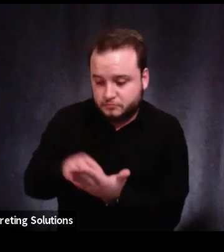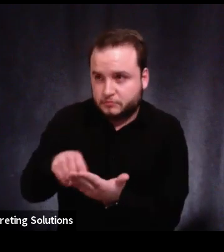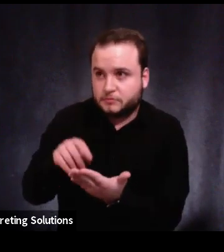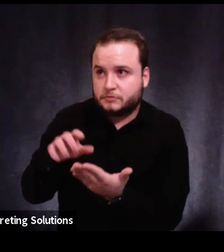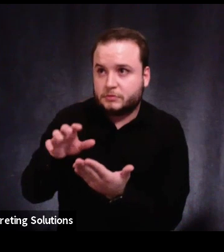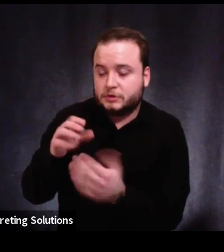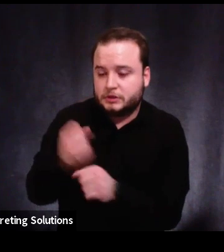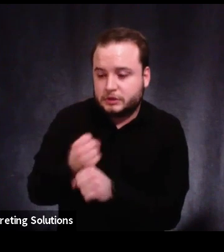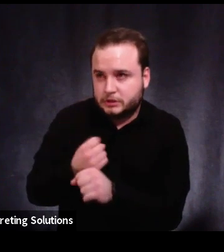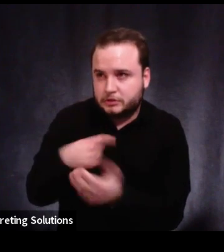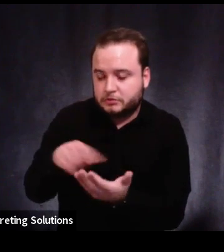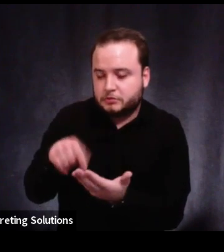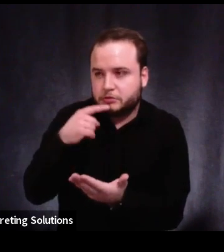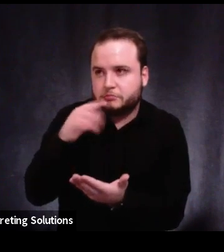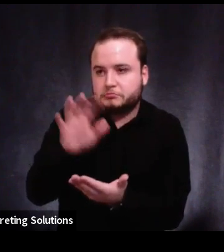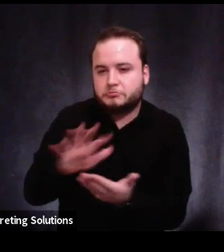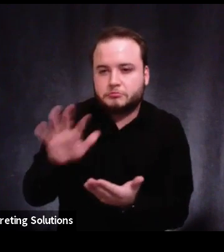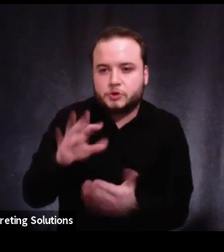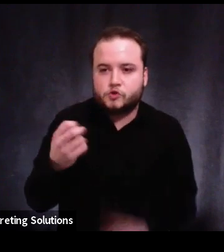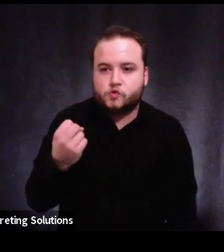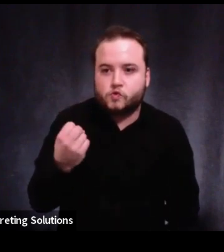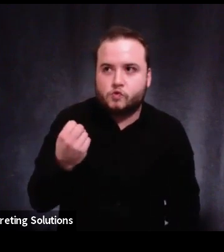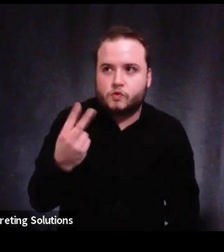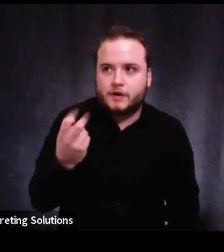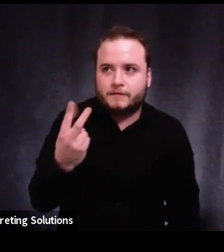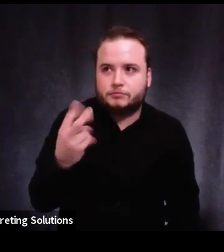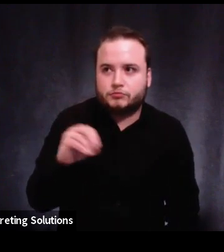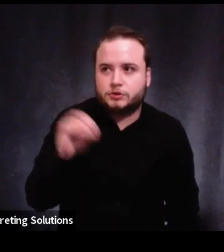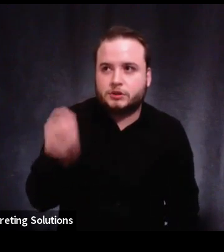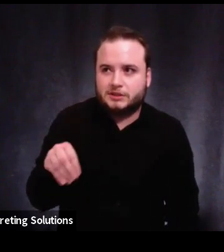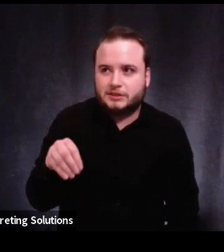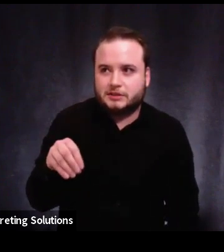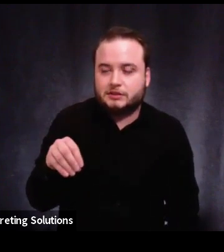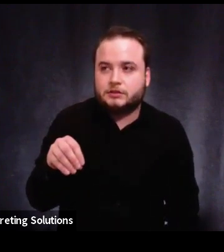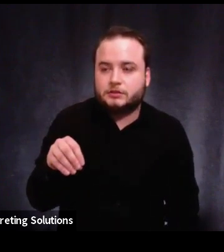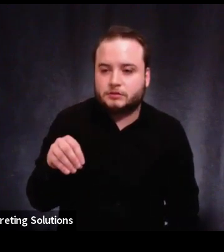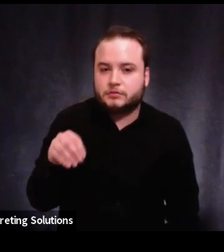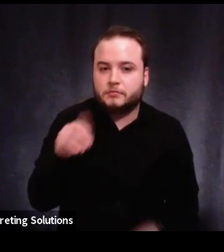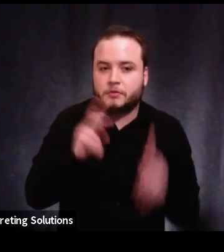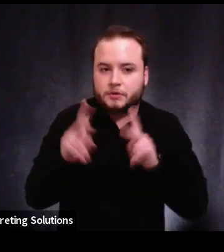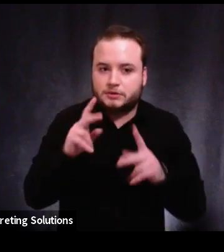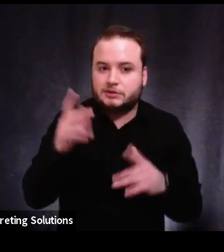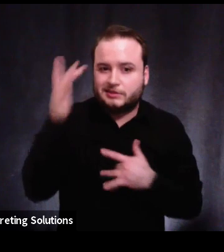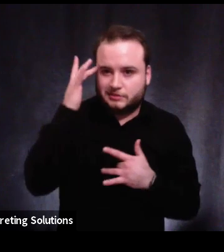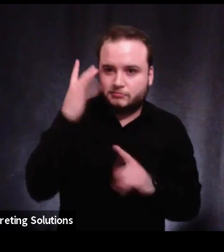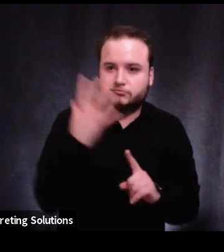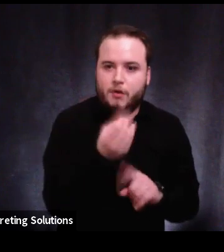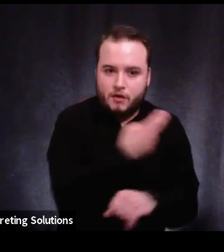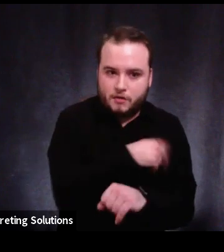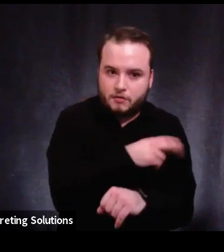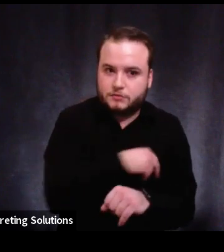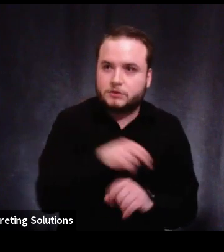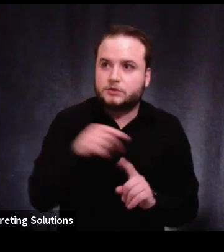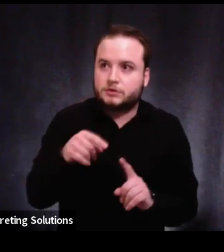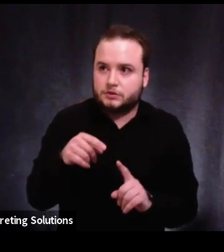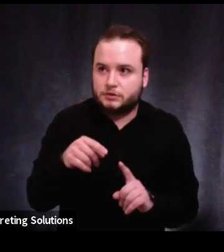the actual observed number of deaths starting in late May, what we realized is